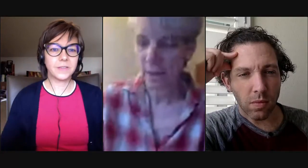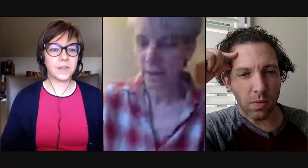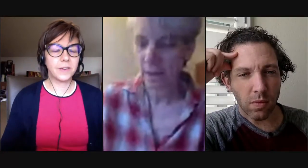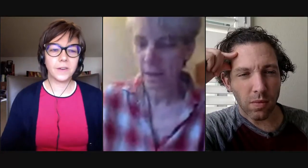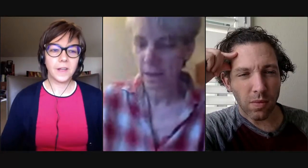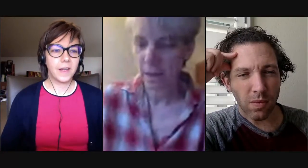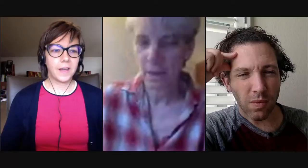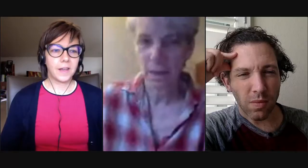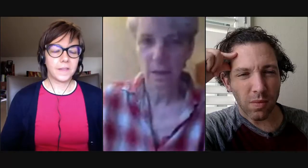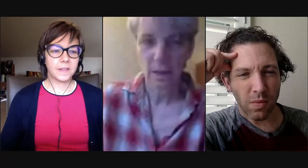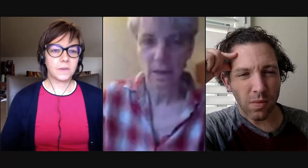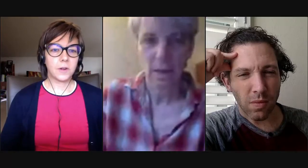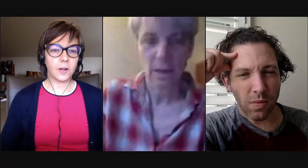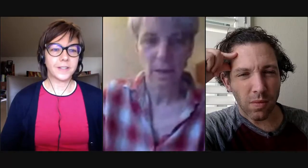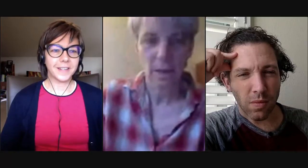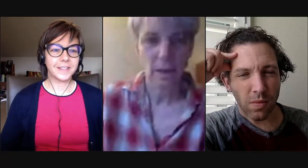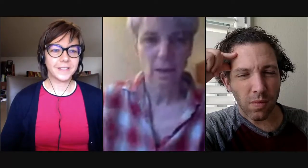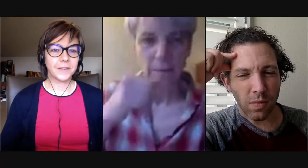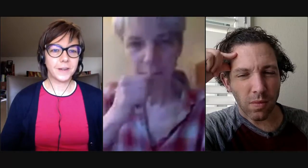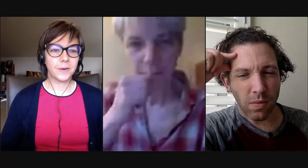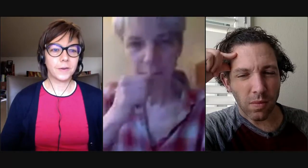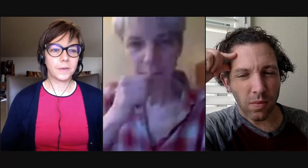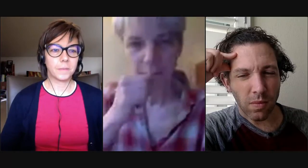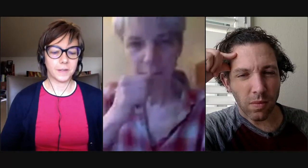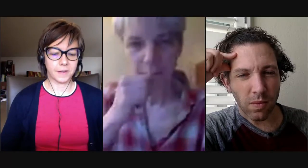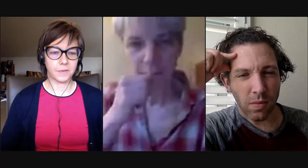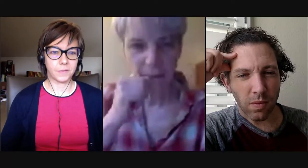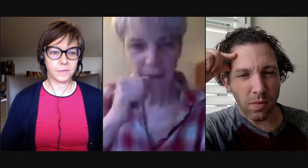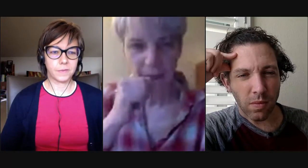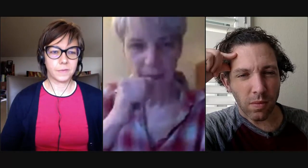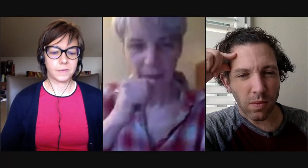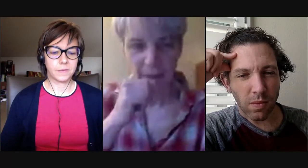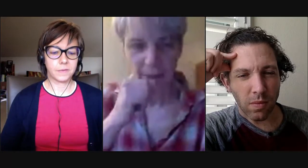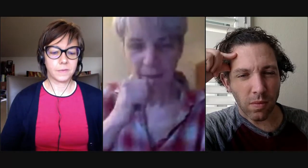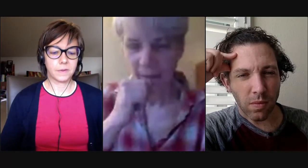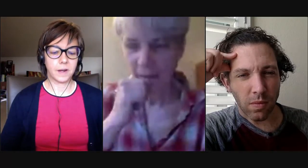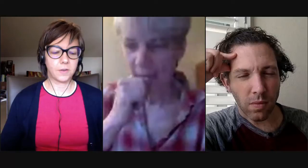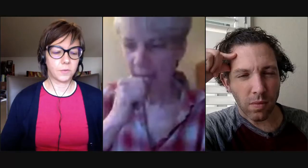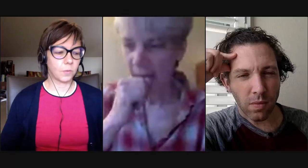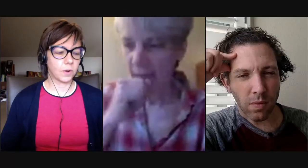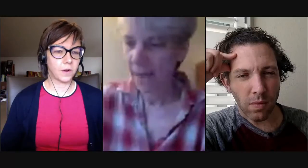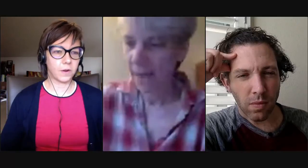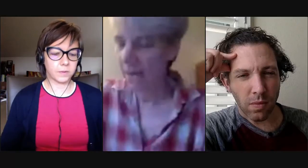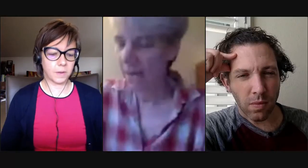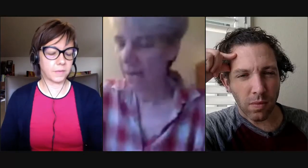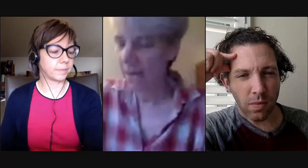hear. That's very odd because I can still hear myself. And I don't know where that audio is coming from.